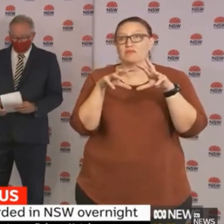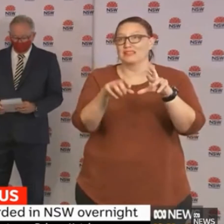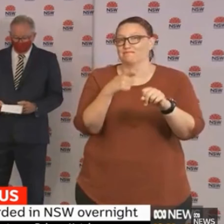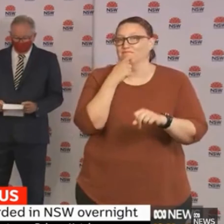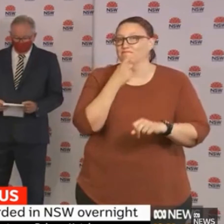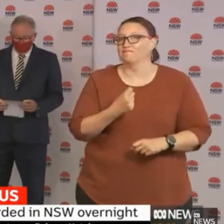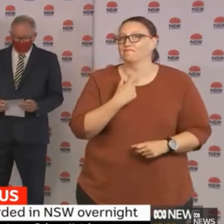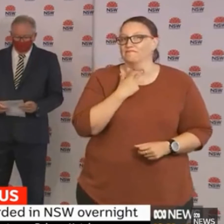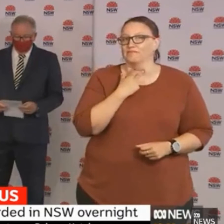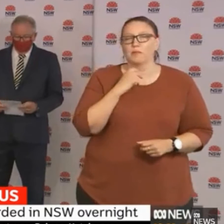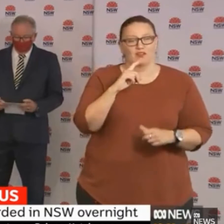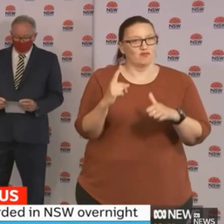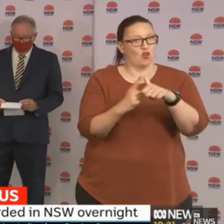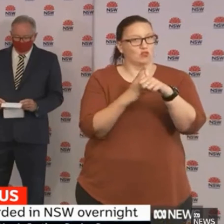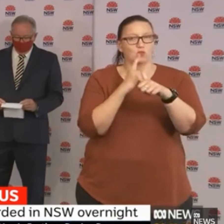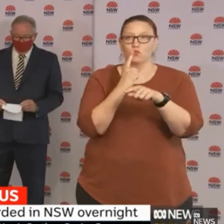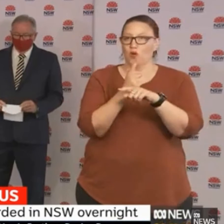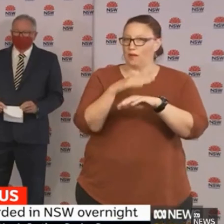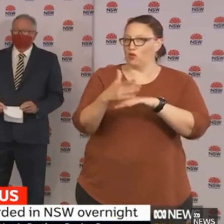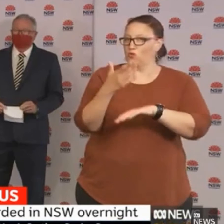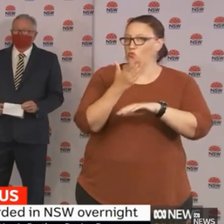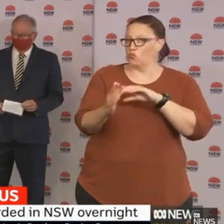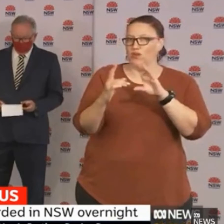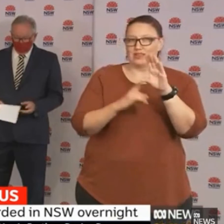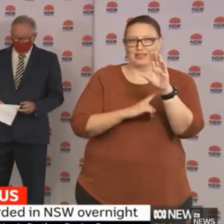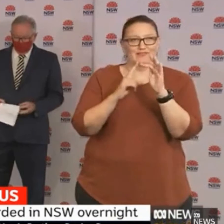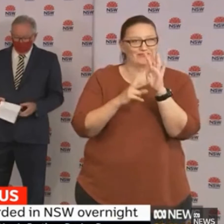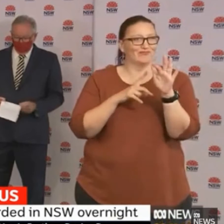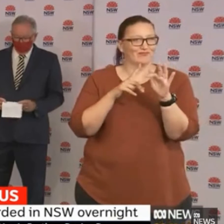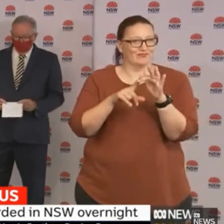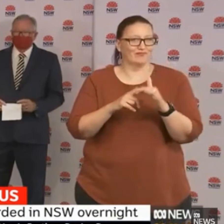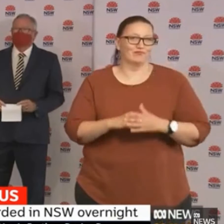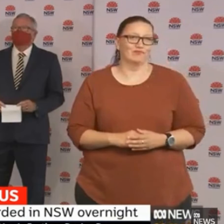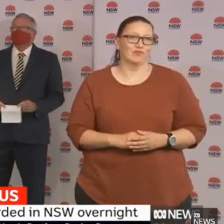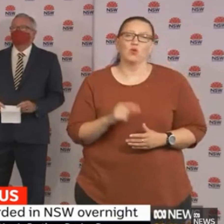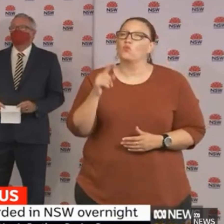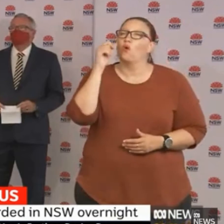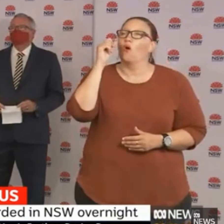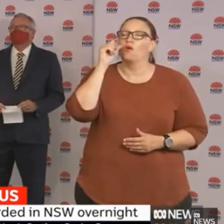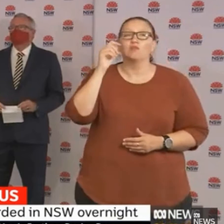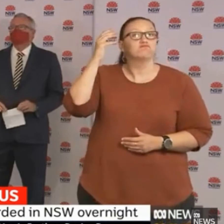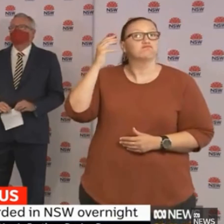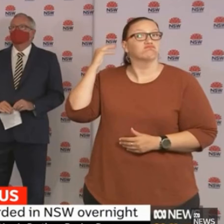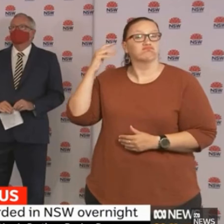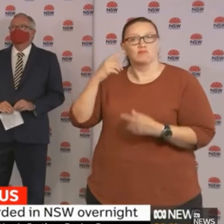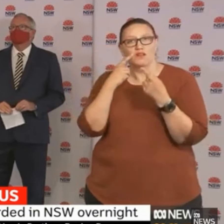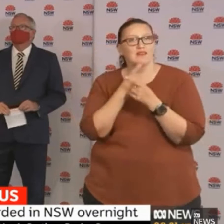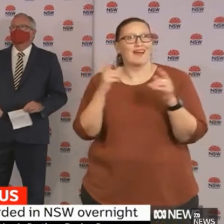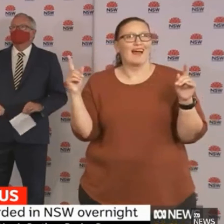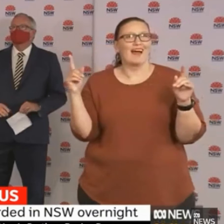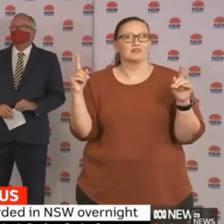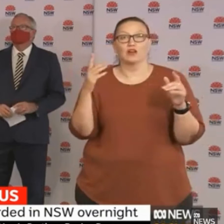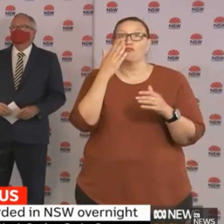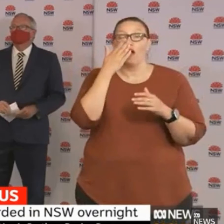New Year's Eve arrangements. As you know, previously we'd allocated spots along the foreshore for frontline workers from across